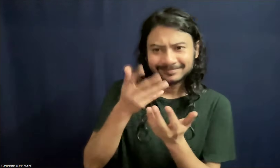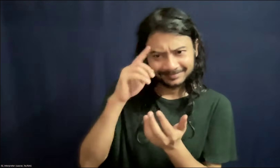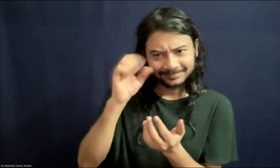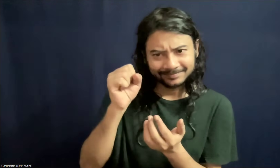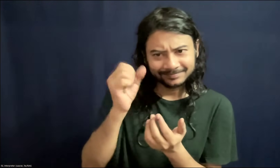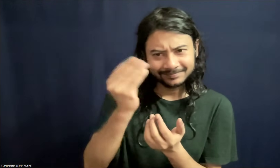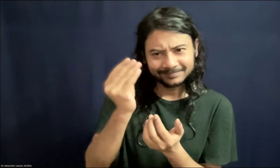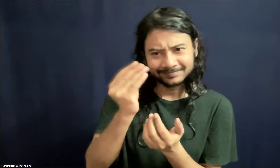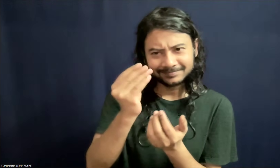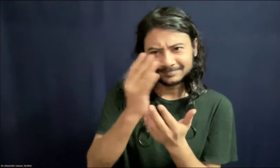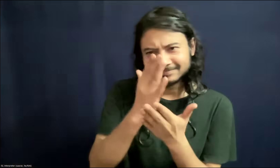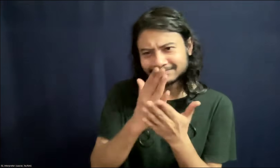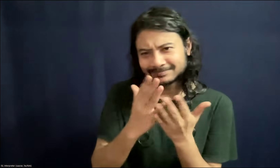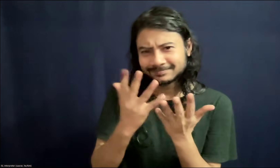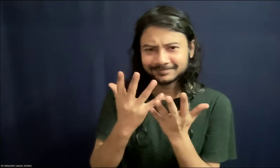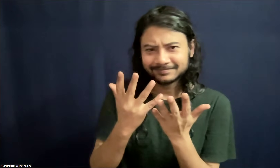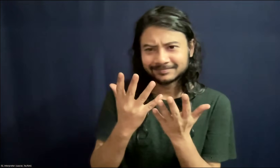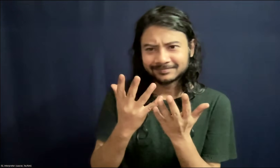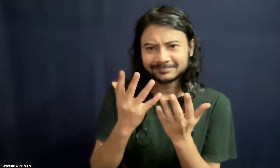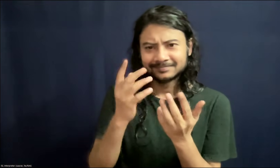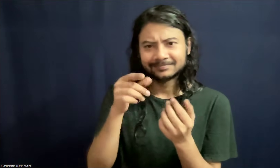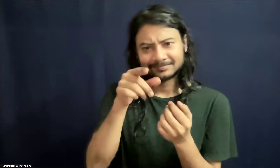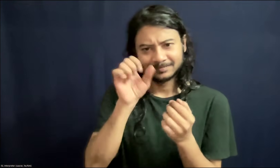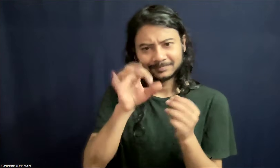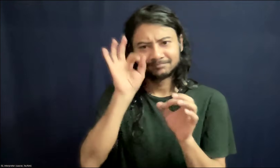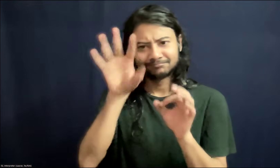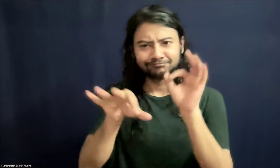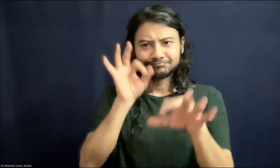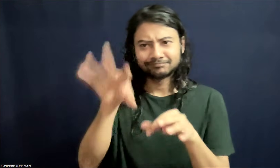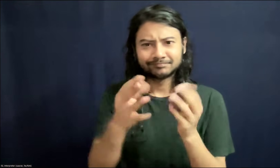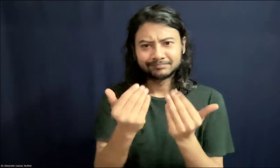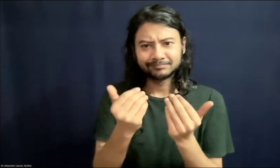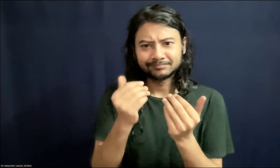Anybody wants to add a line here?